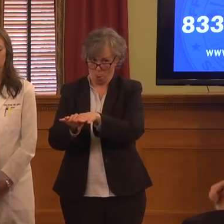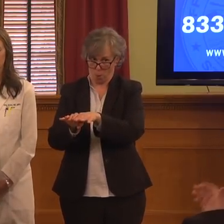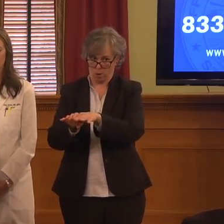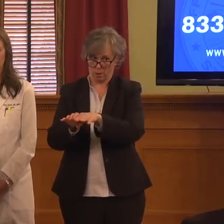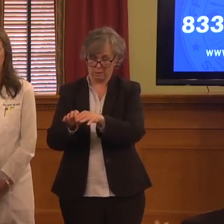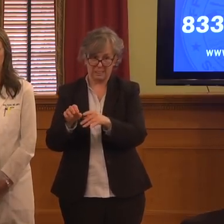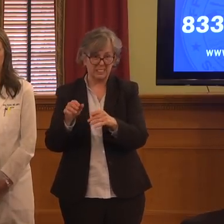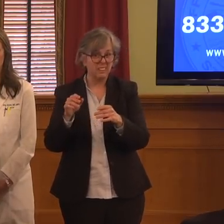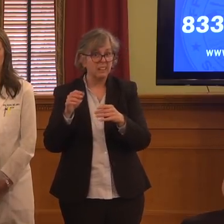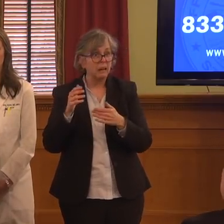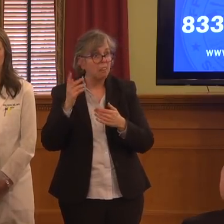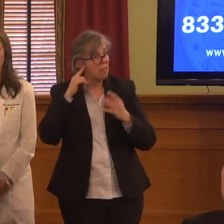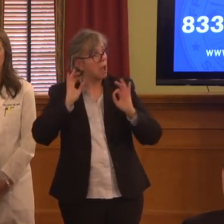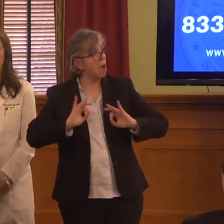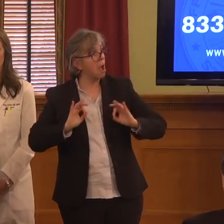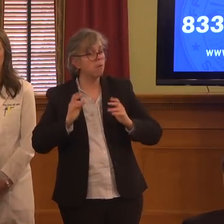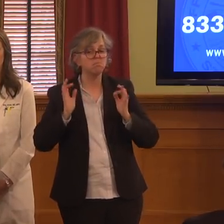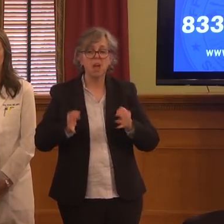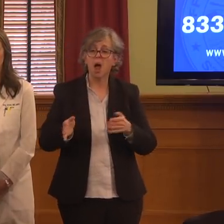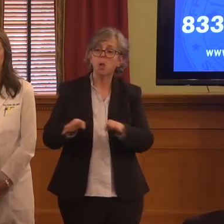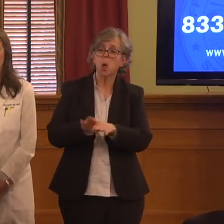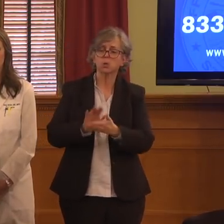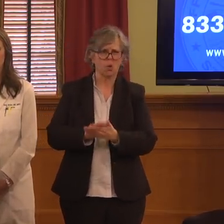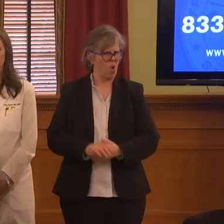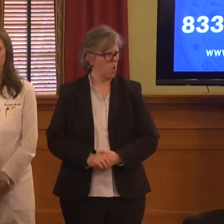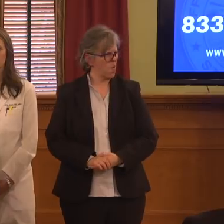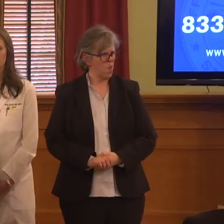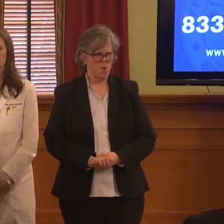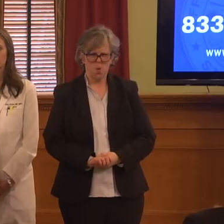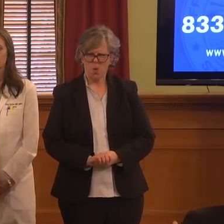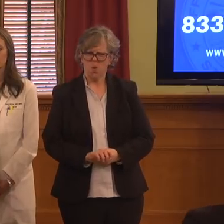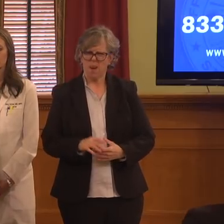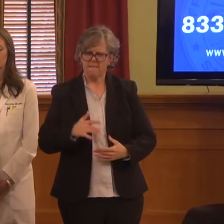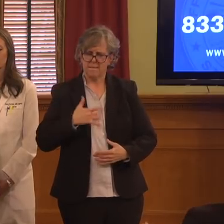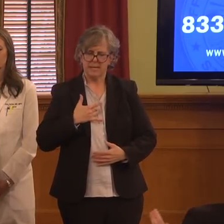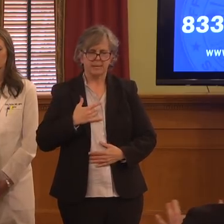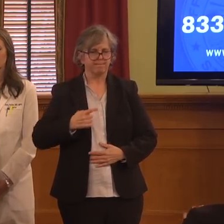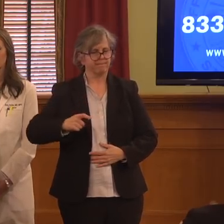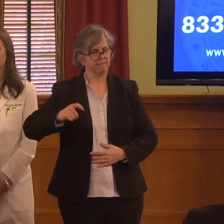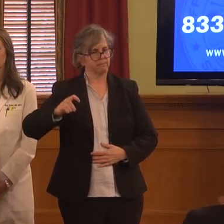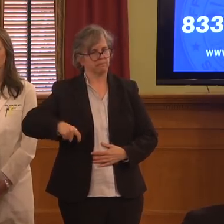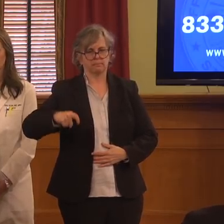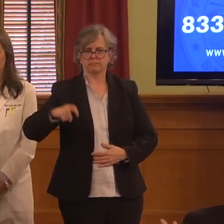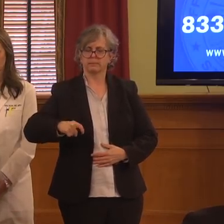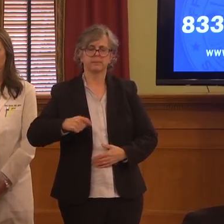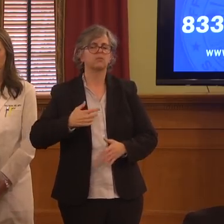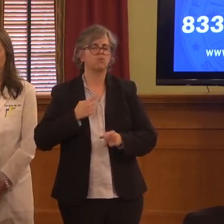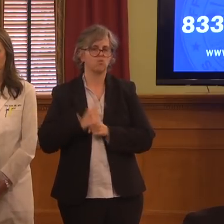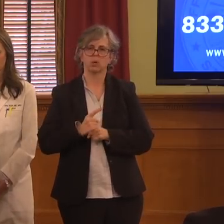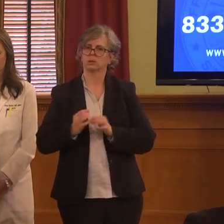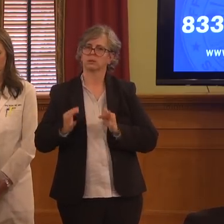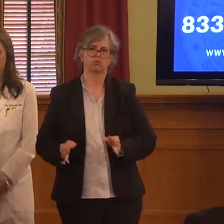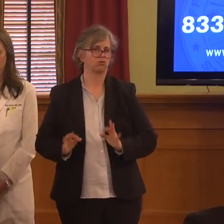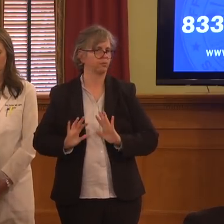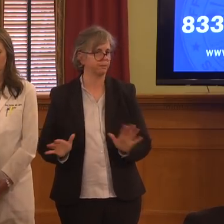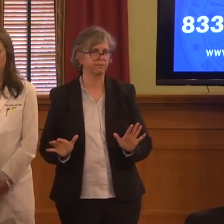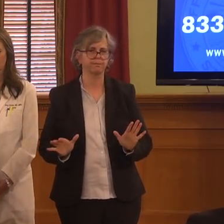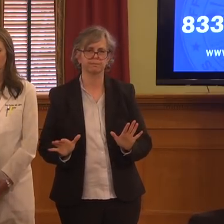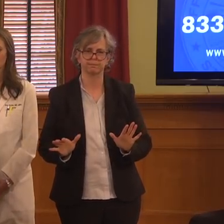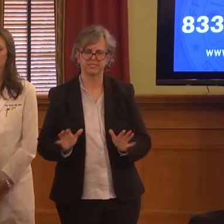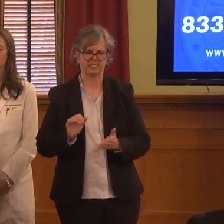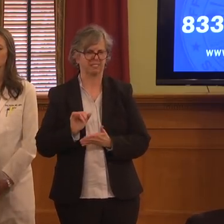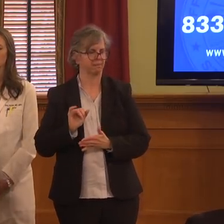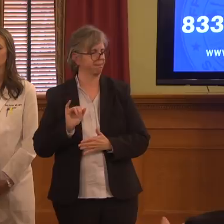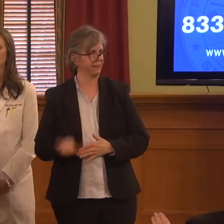lightly, but is an action that we are confident is the right thing to do. We do